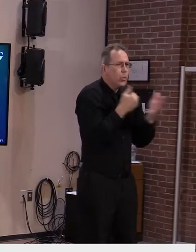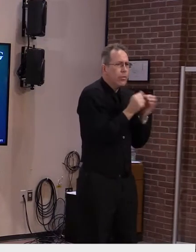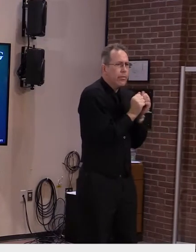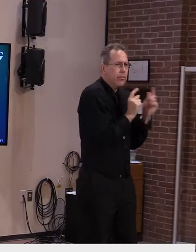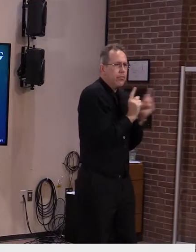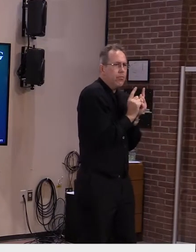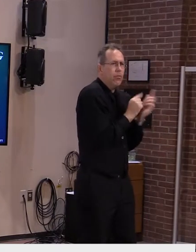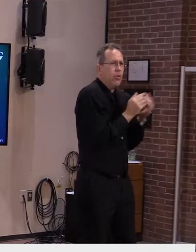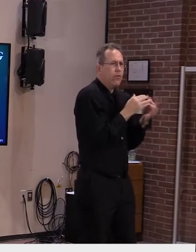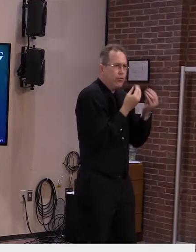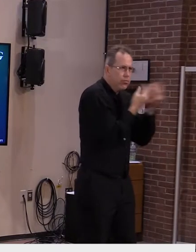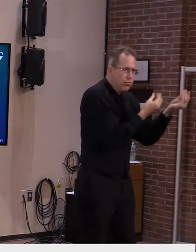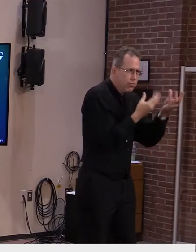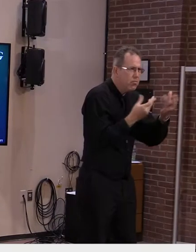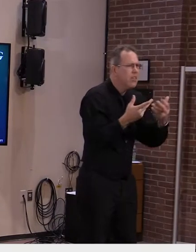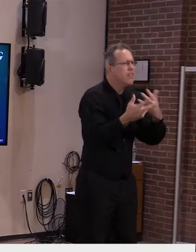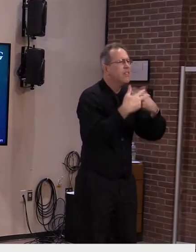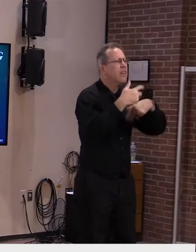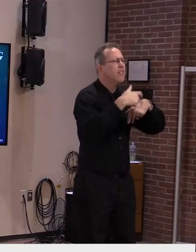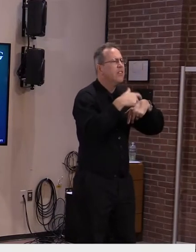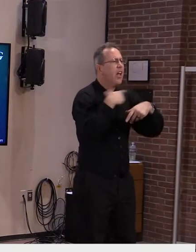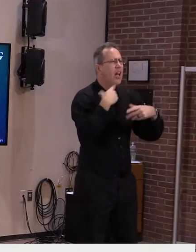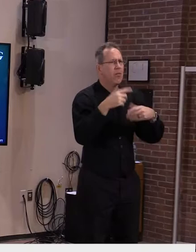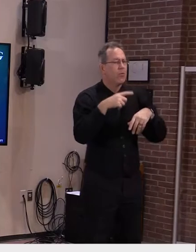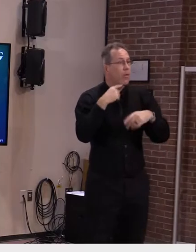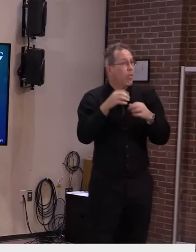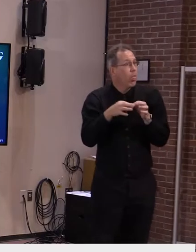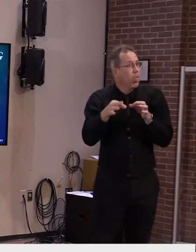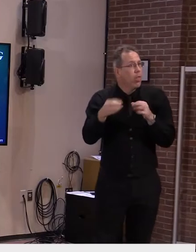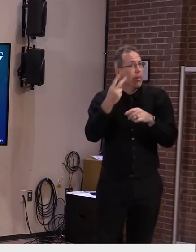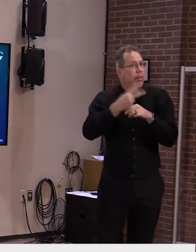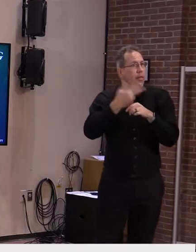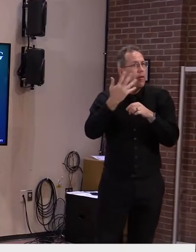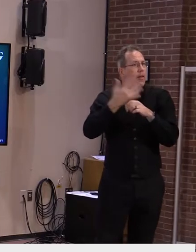detailed instructions. To learn more, go to